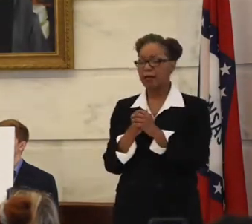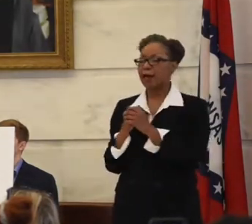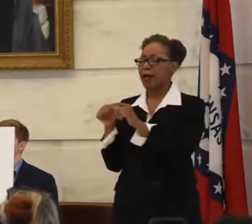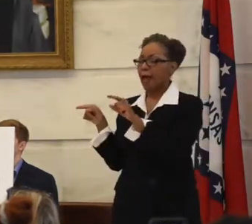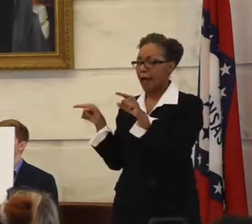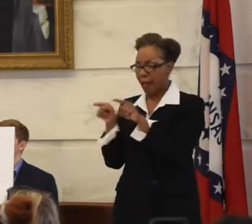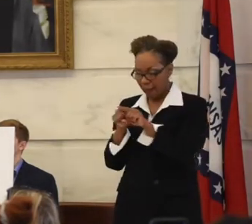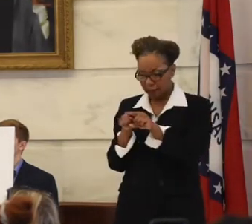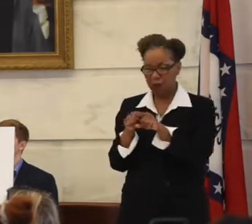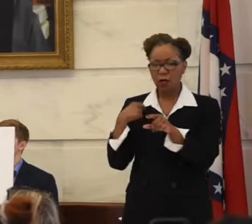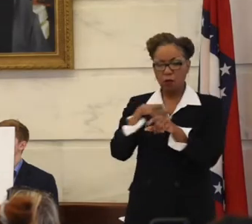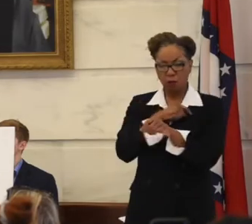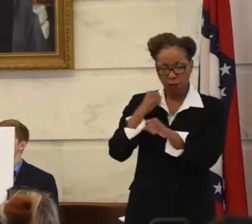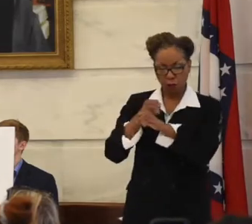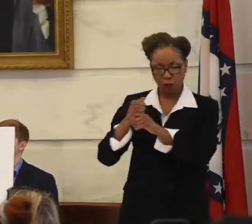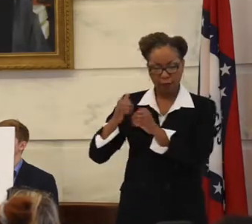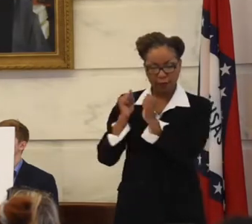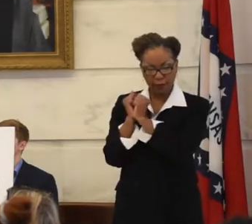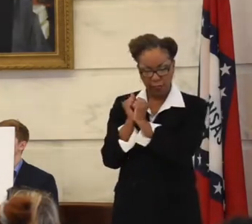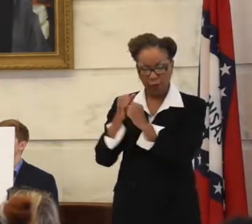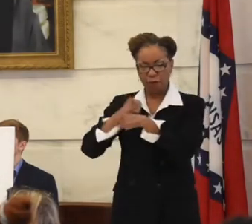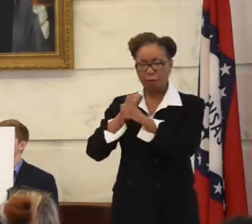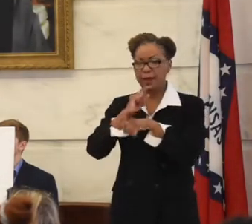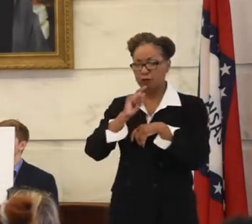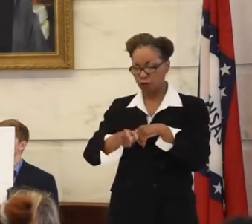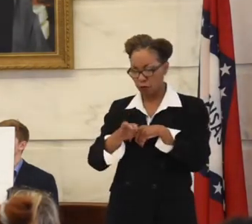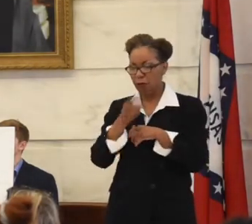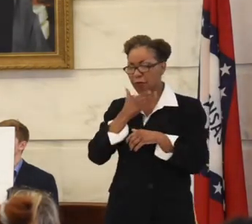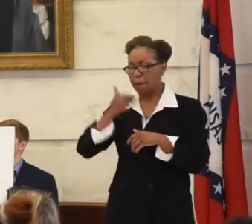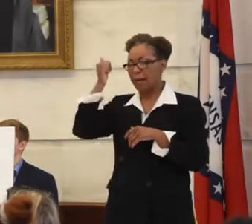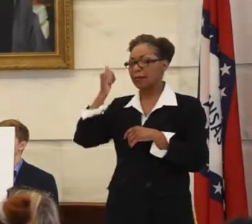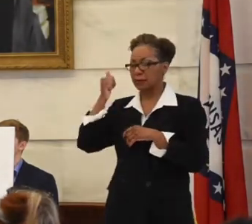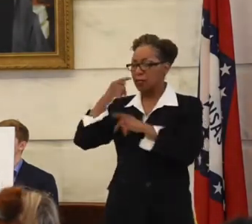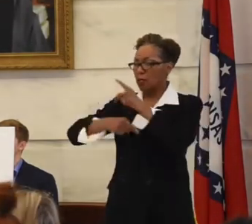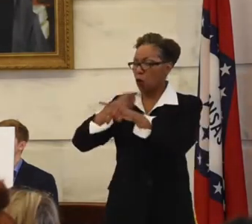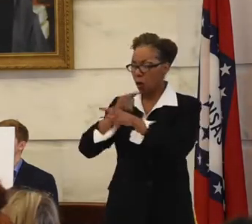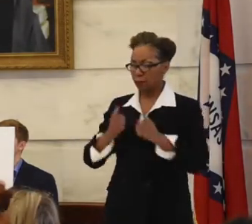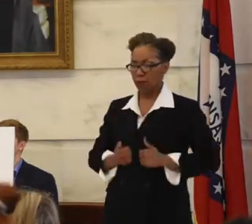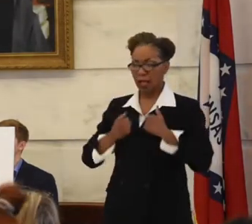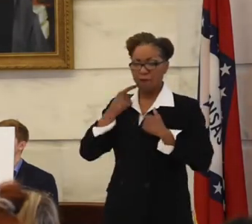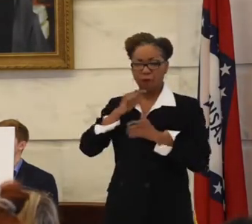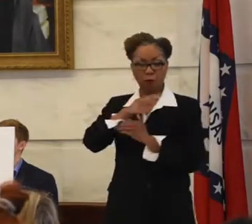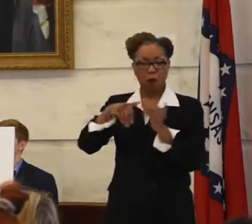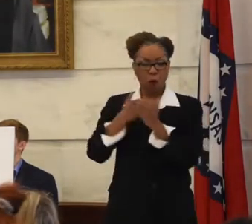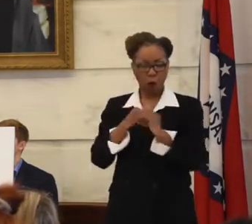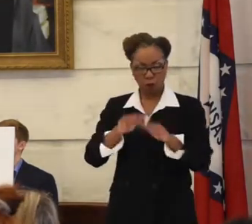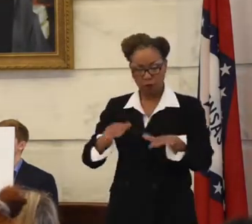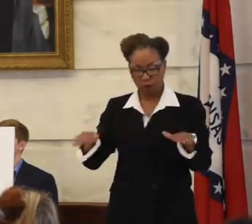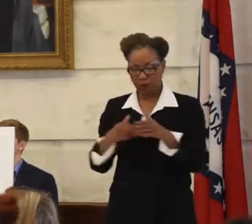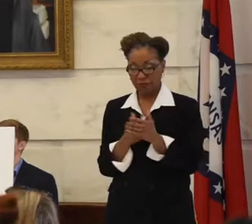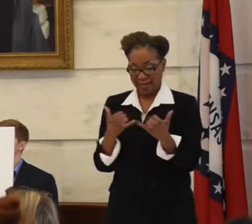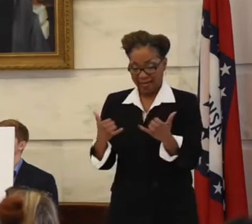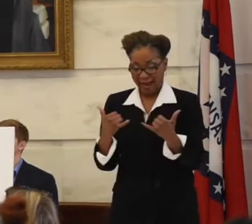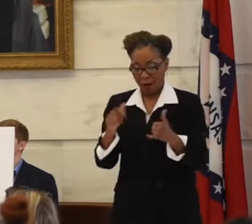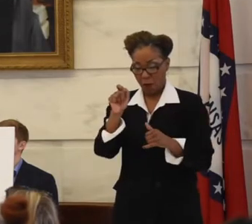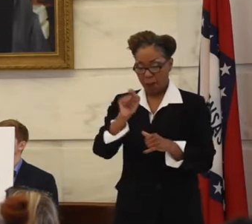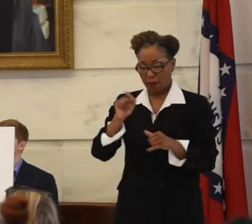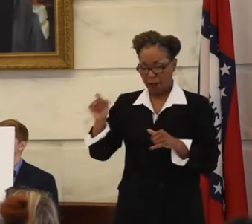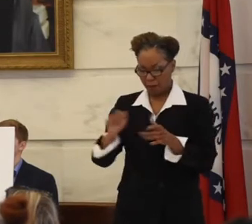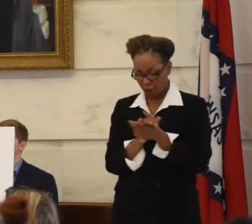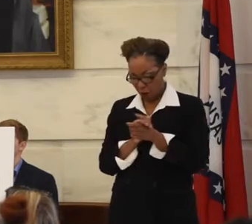as a means to working together to ensure the best quality of life for every child. Now,